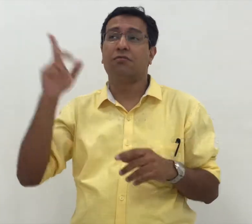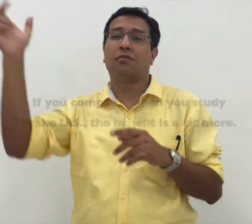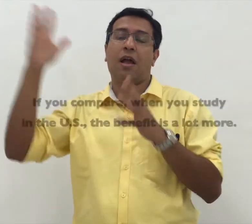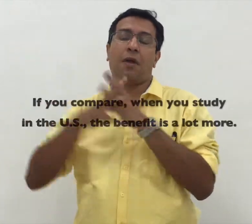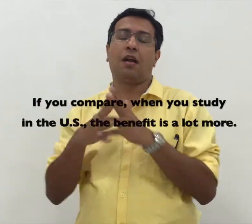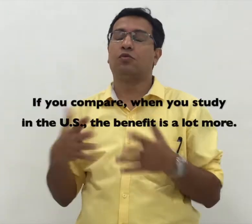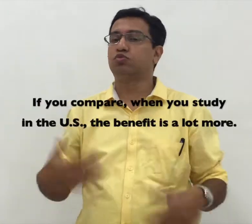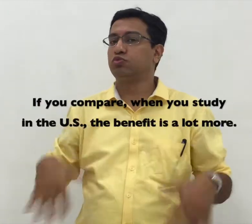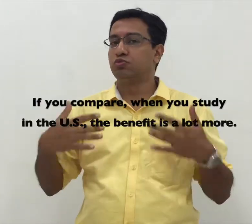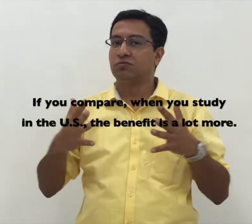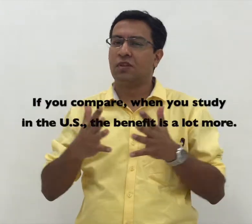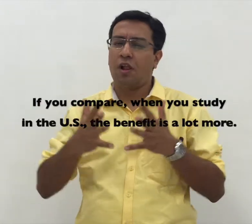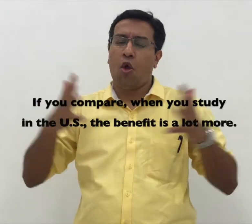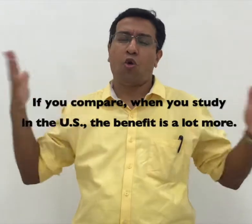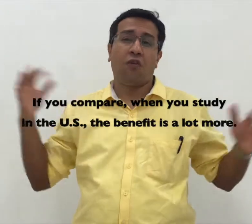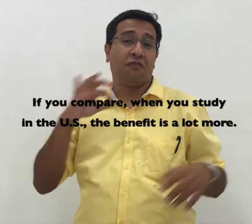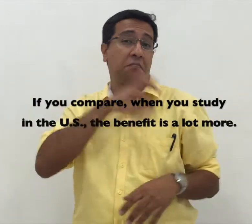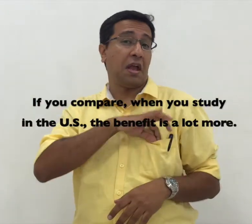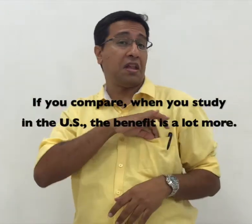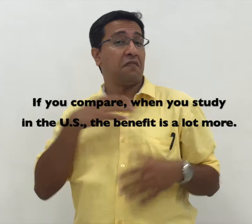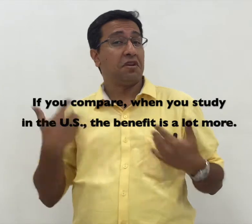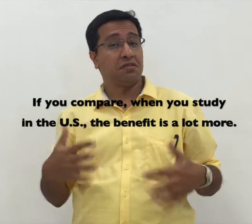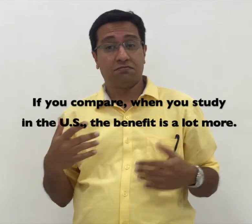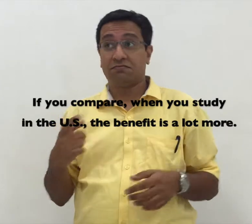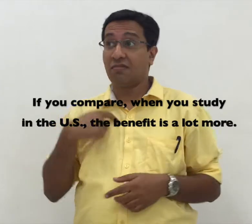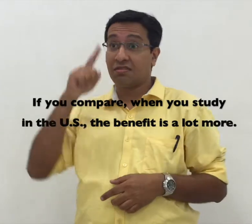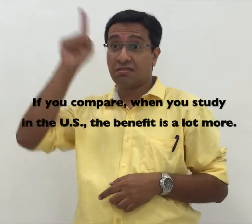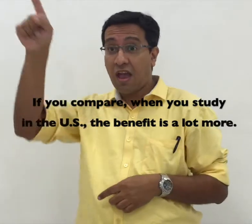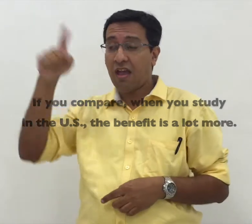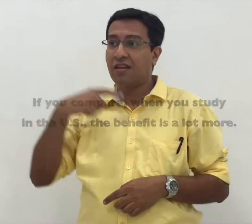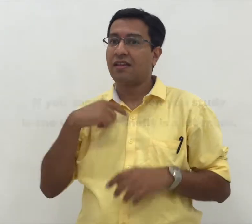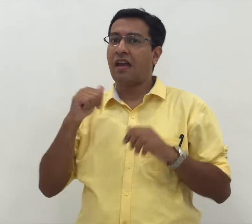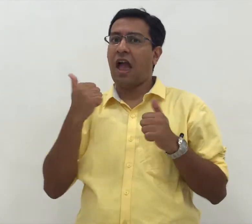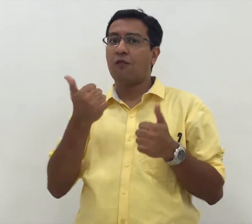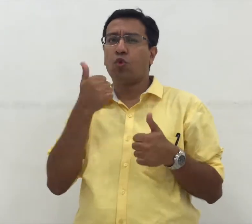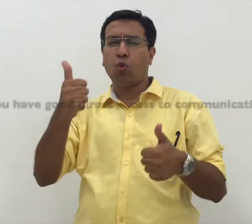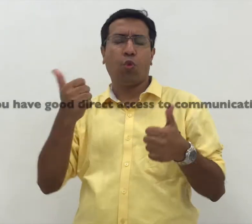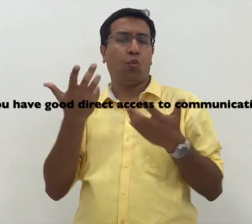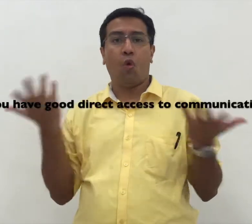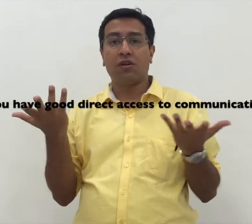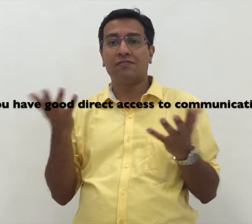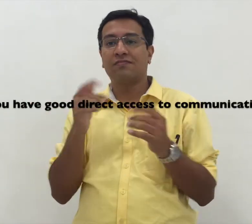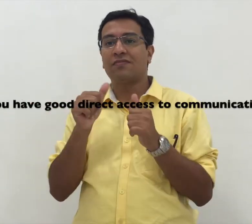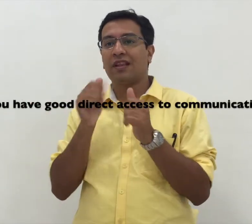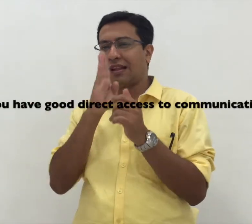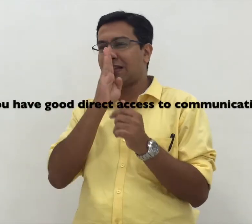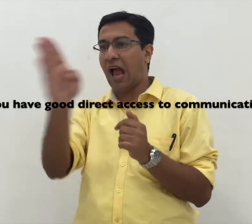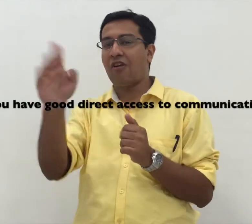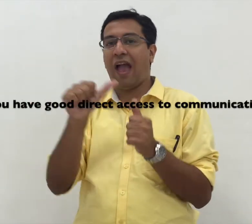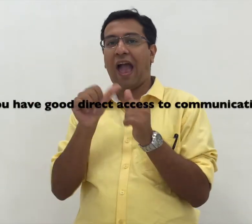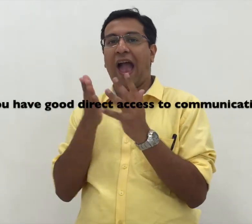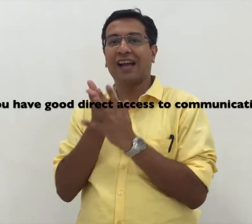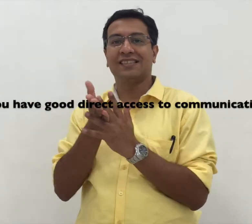compare, when you study in the US, the benefit is a lot more. You have good direct